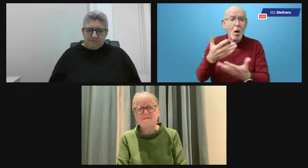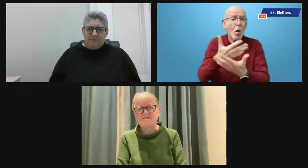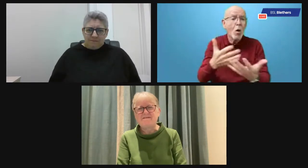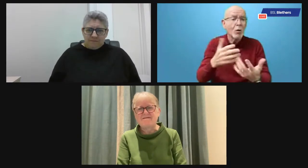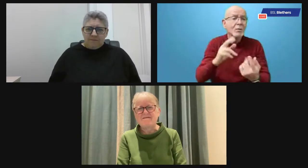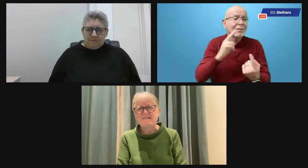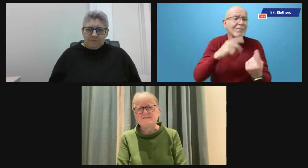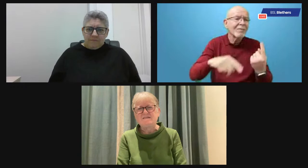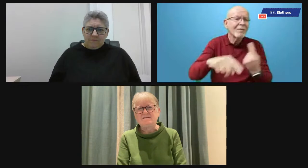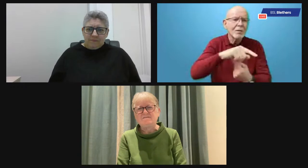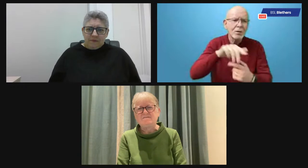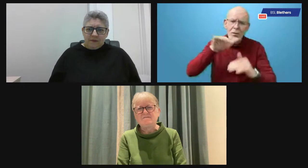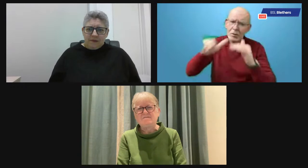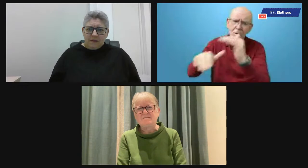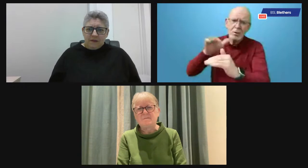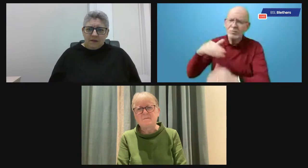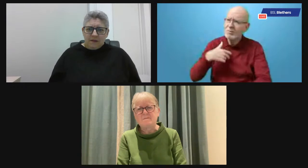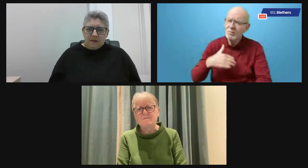and Yep. that was